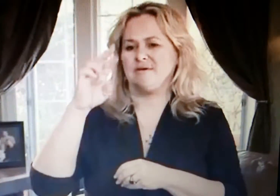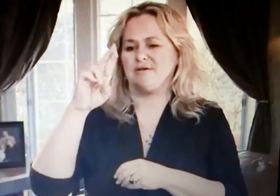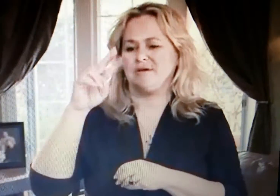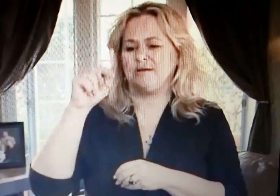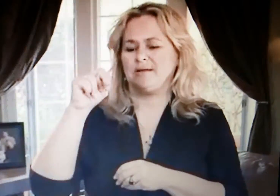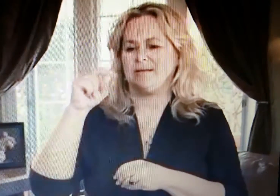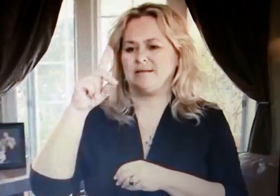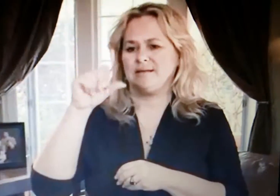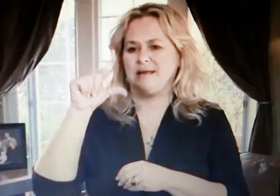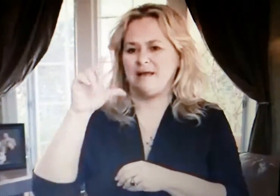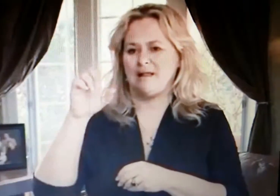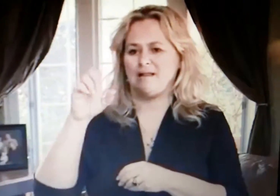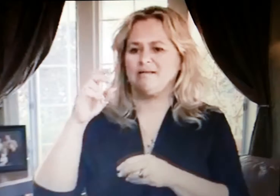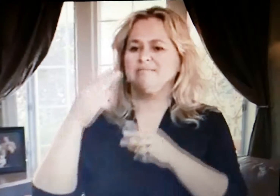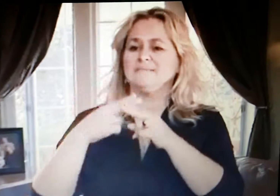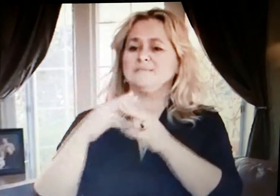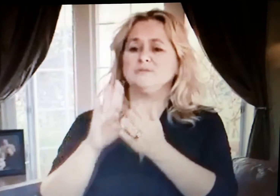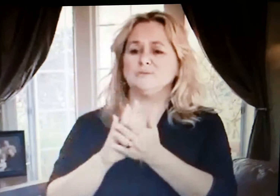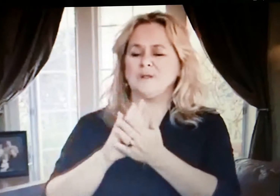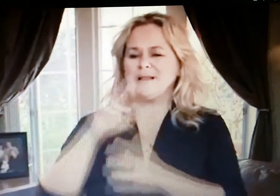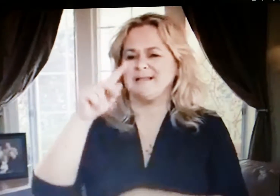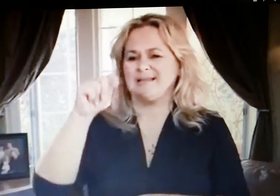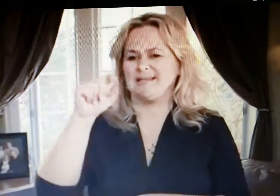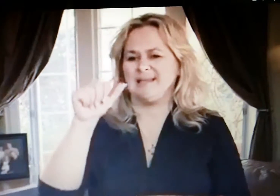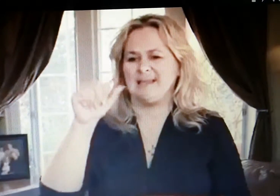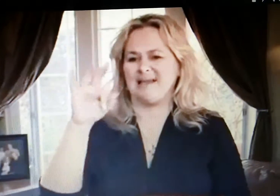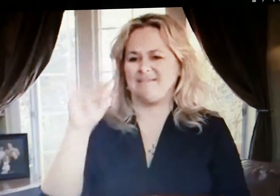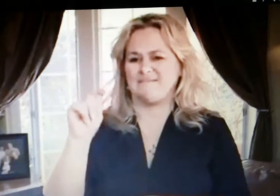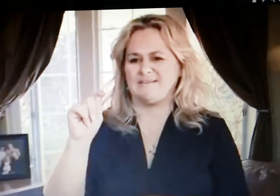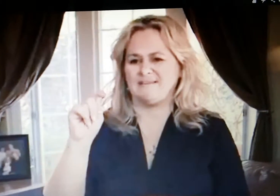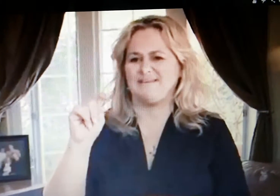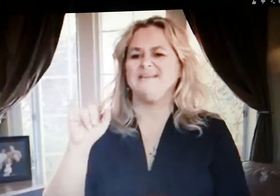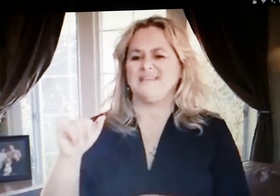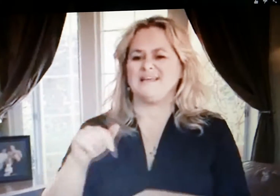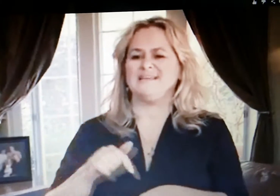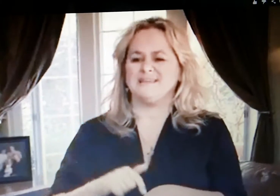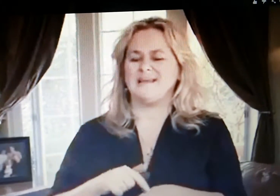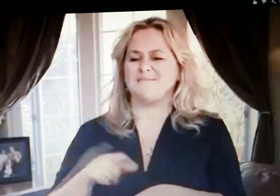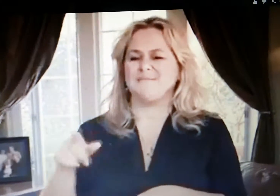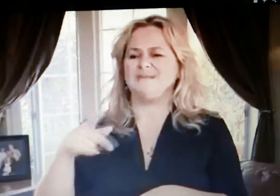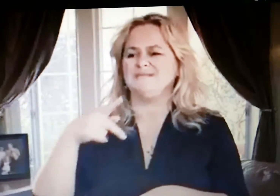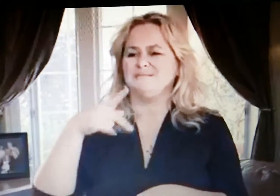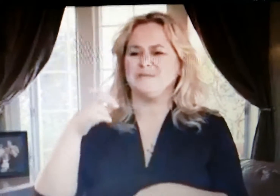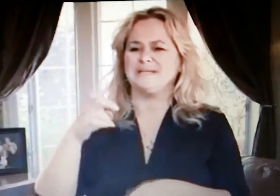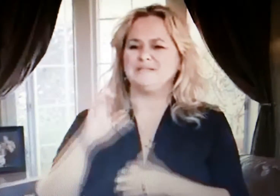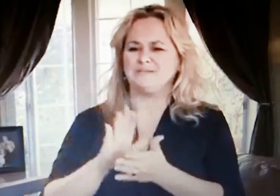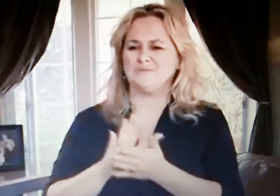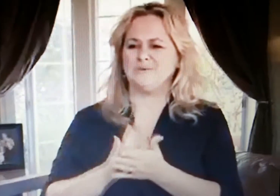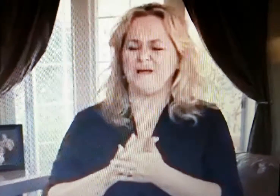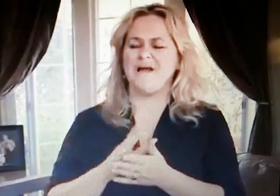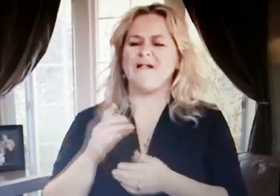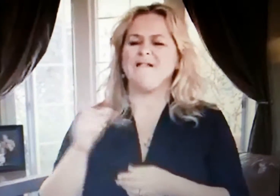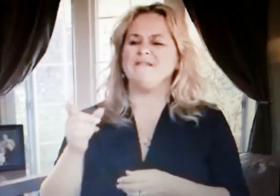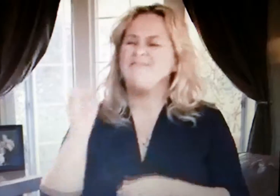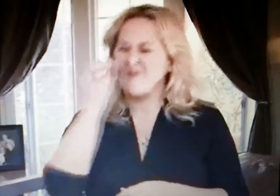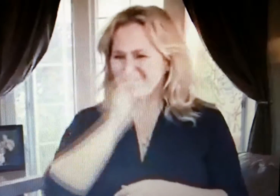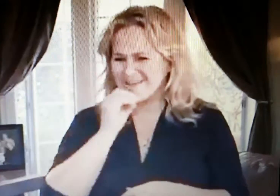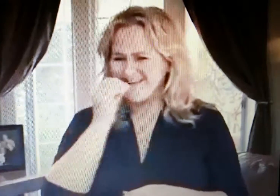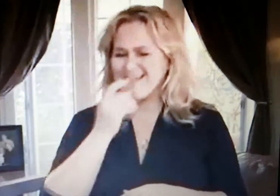When I entered school, I went to a school in Ferndale. At the time, it was called